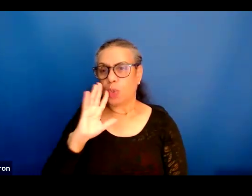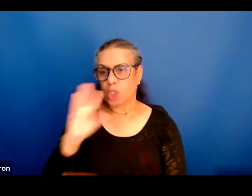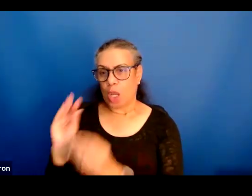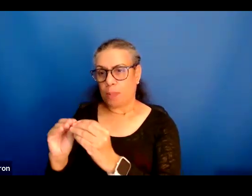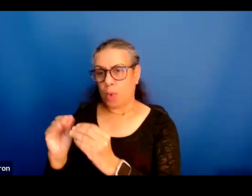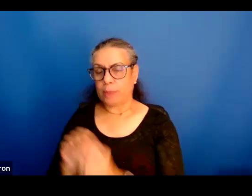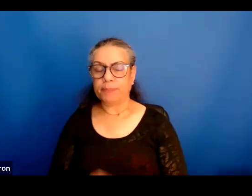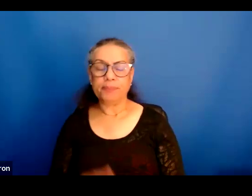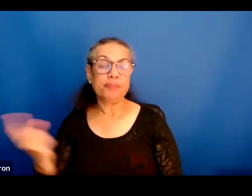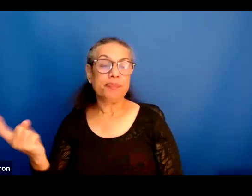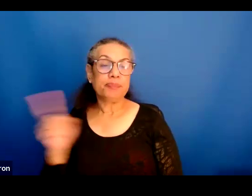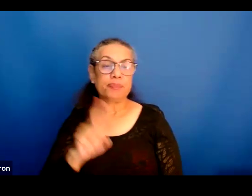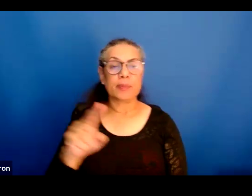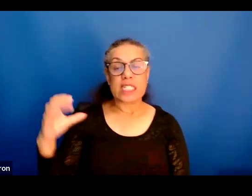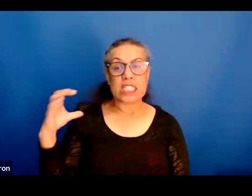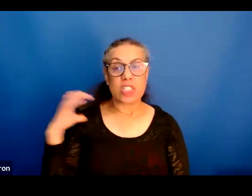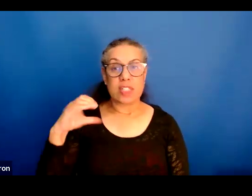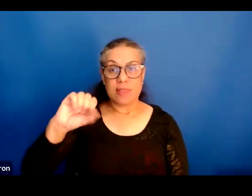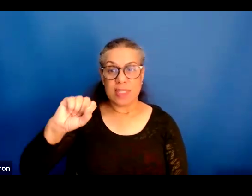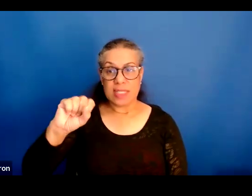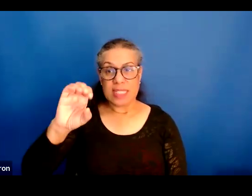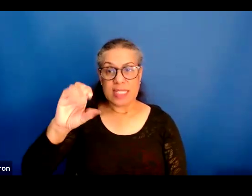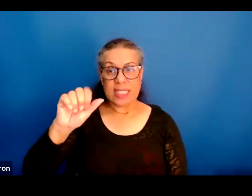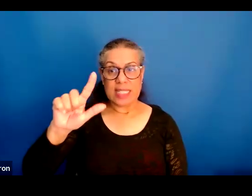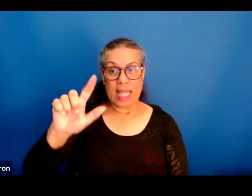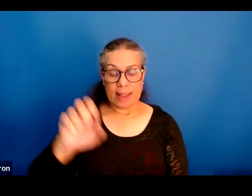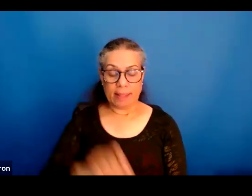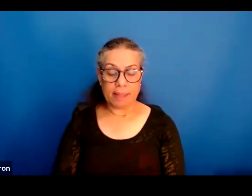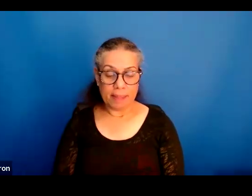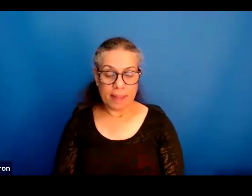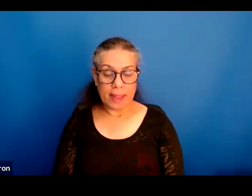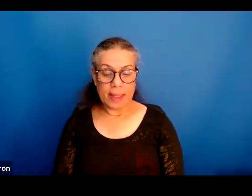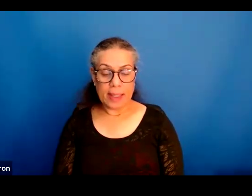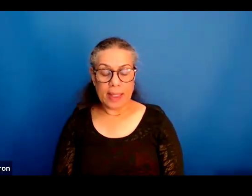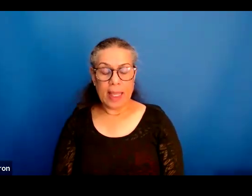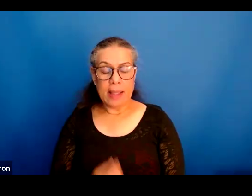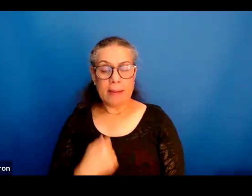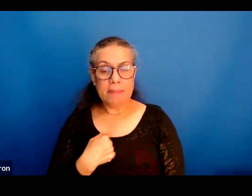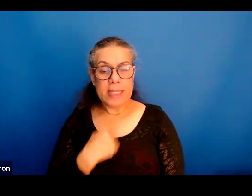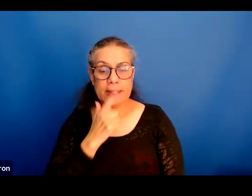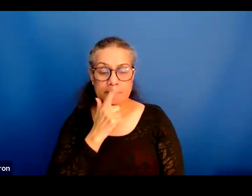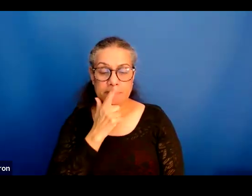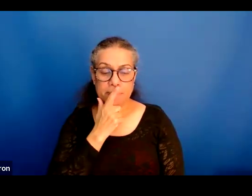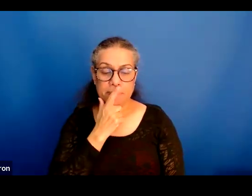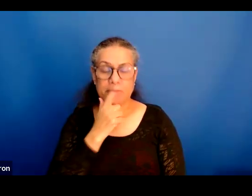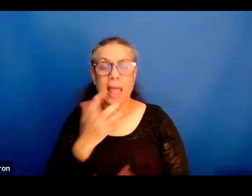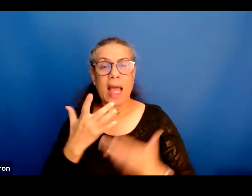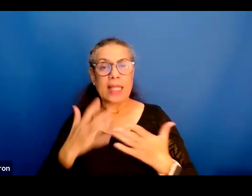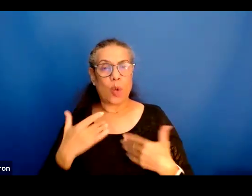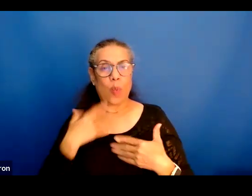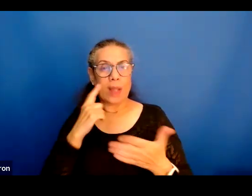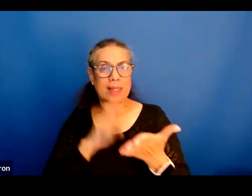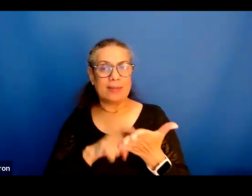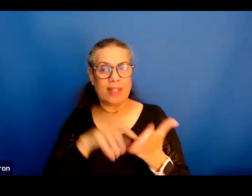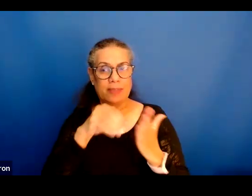to say that I'm pausing because I don't like to identify my students